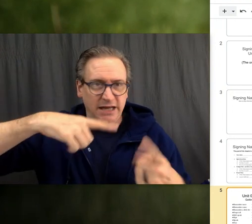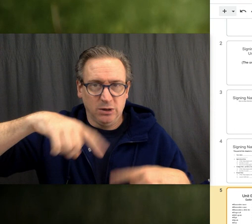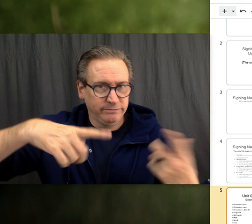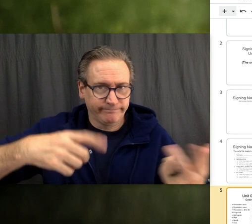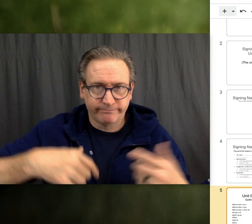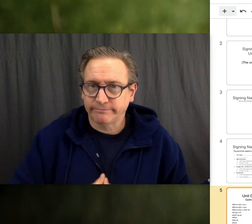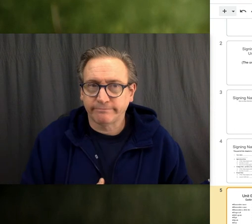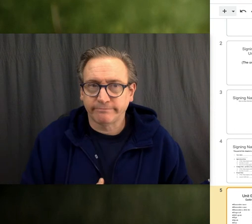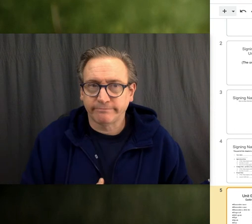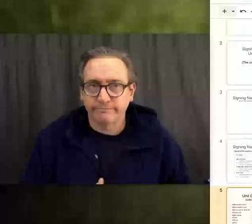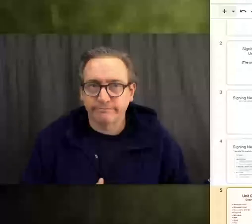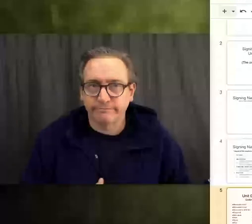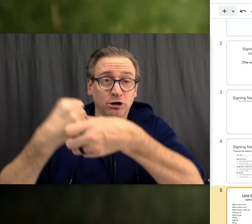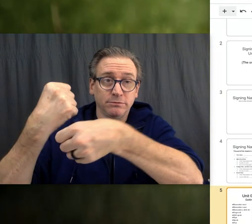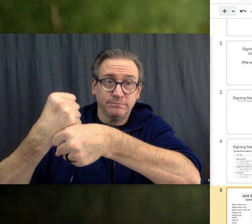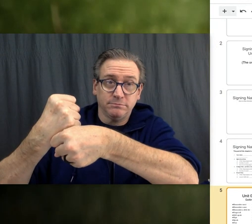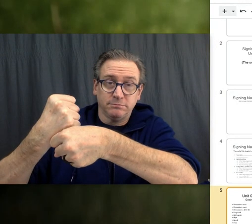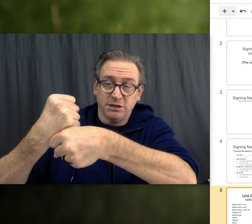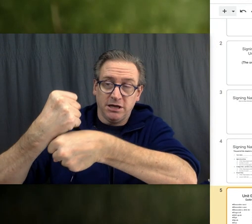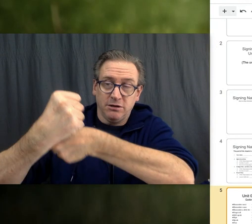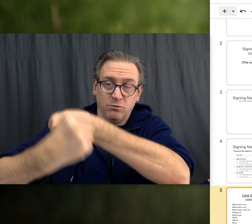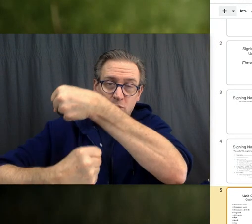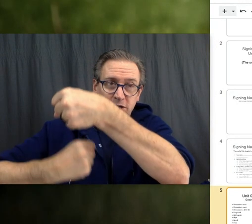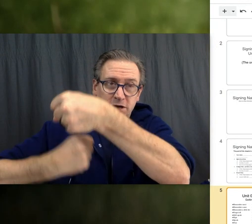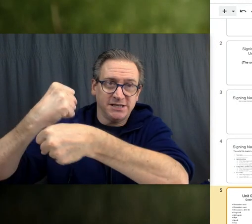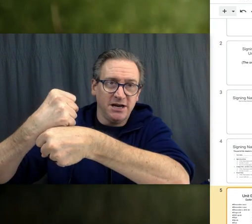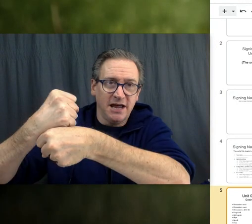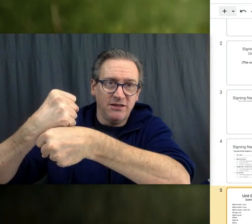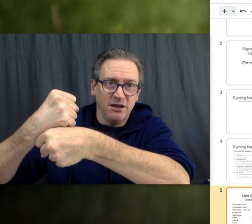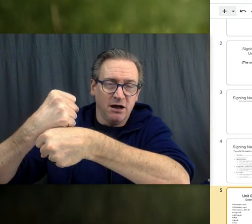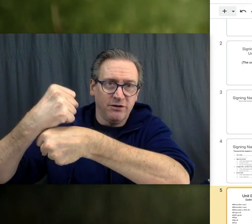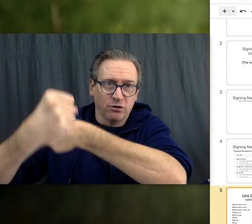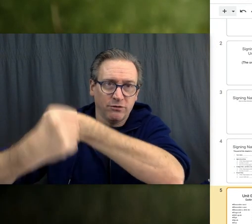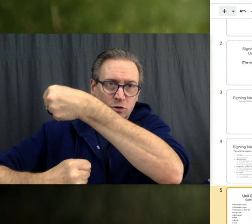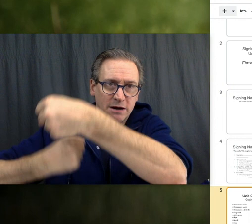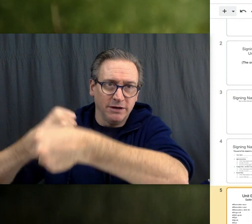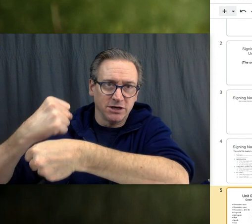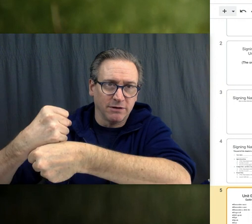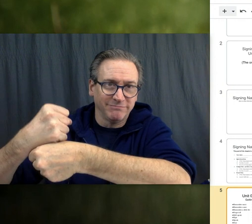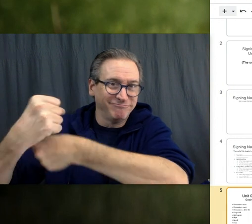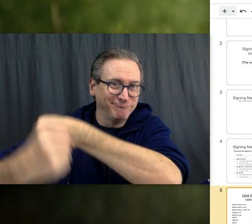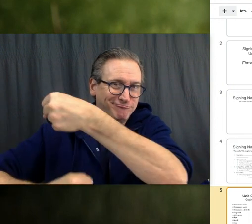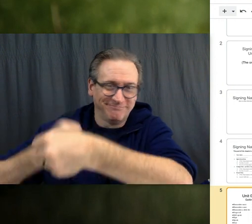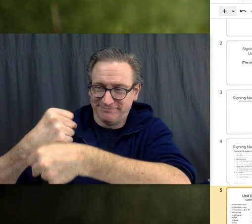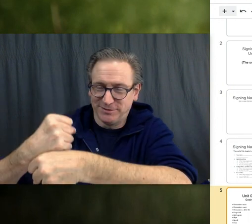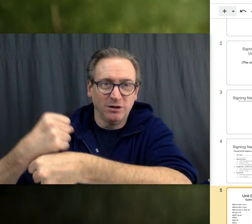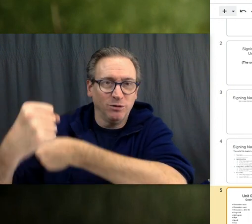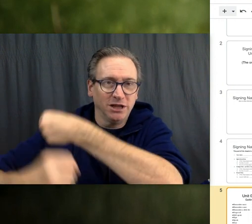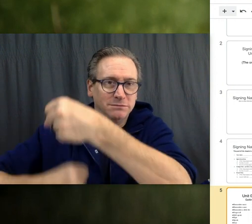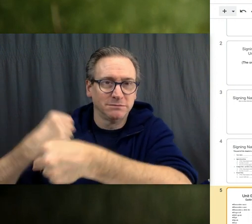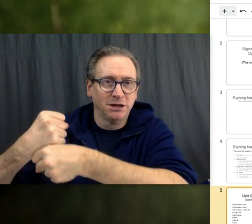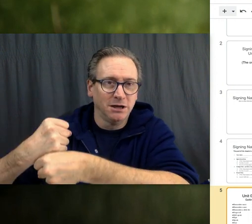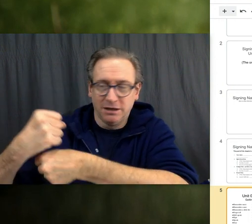No sign, though. Year. The sun and the earth go around each other, right?